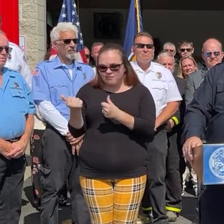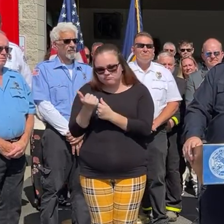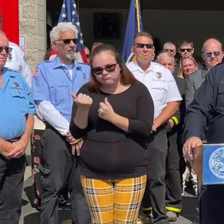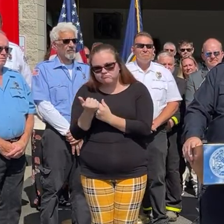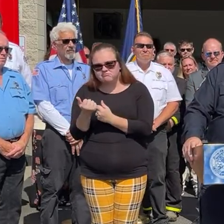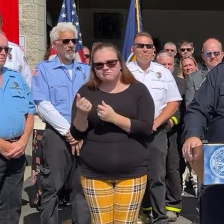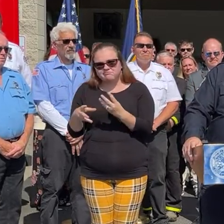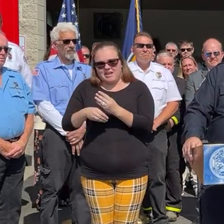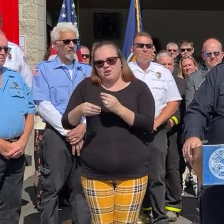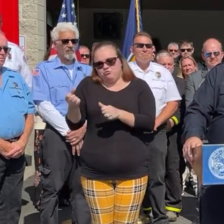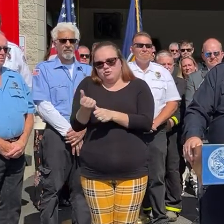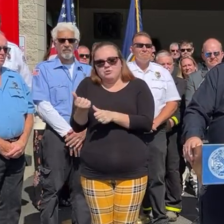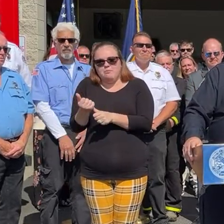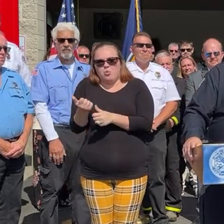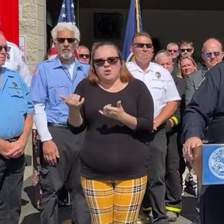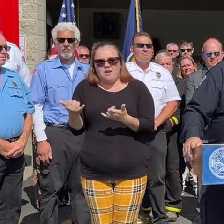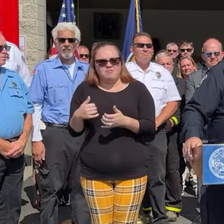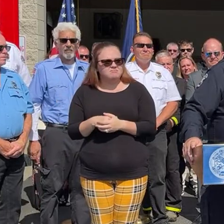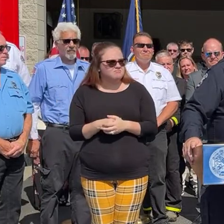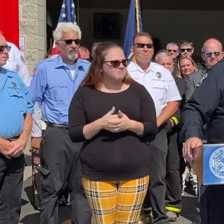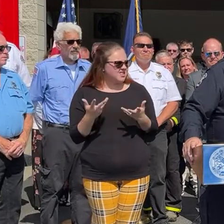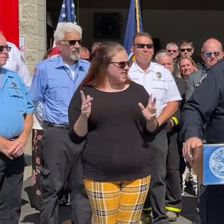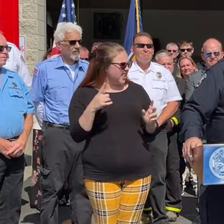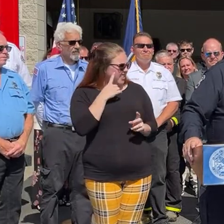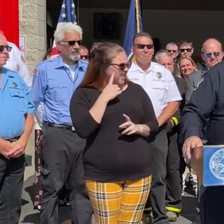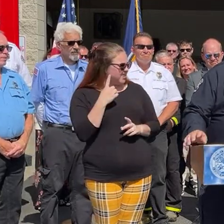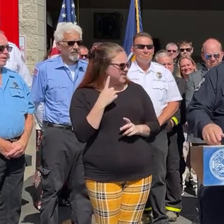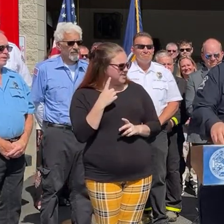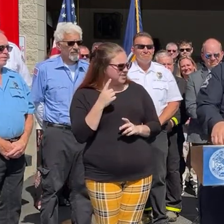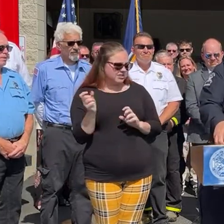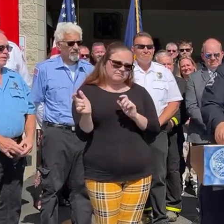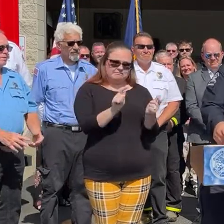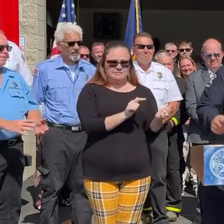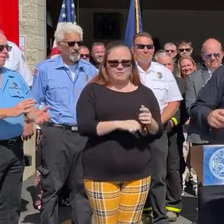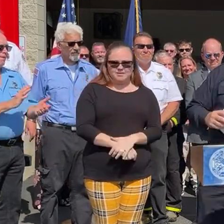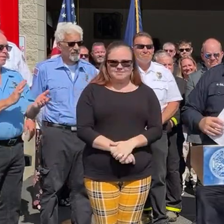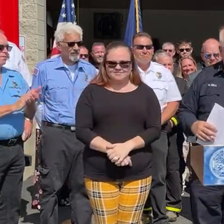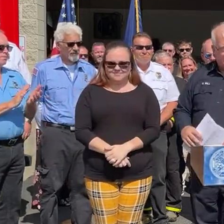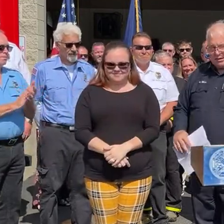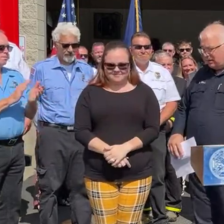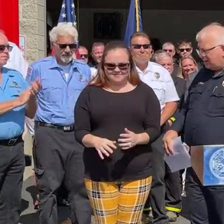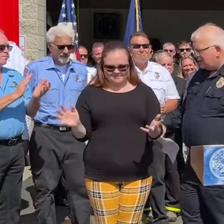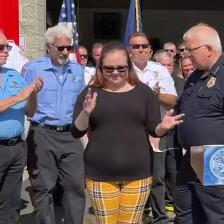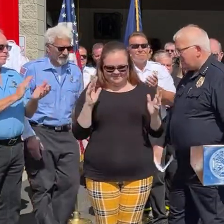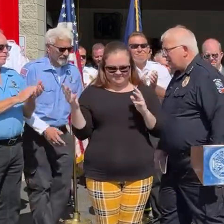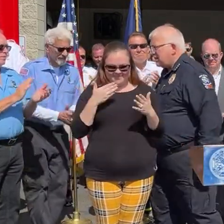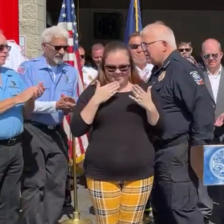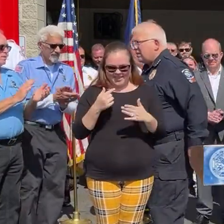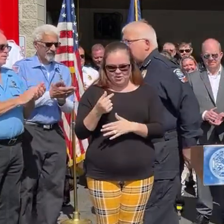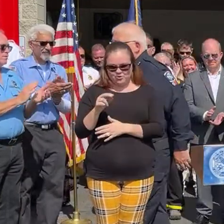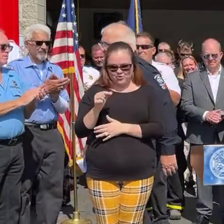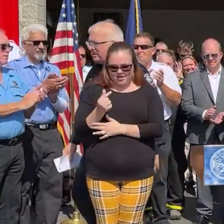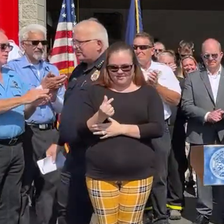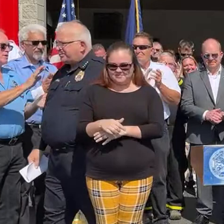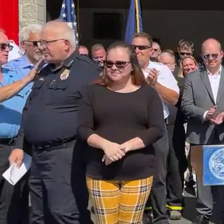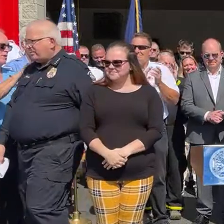respond. That is it. Okay. I'll give it back to the county executive. Thanks, Greg.